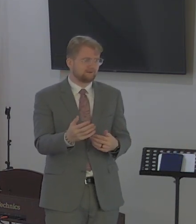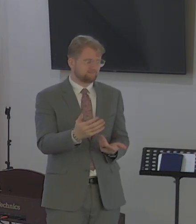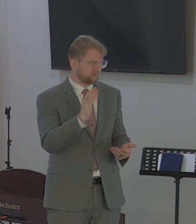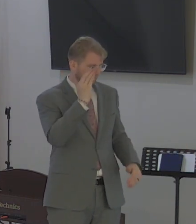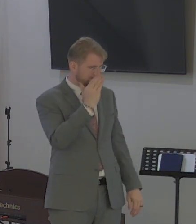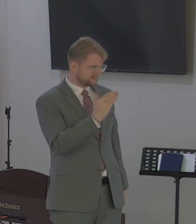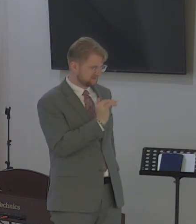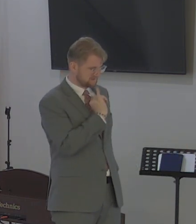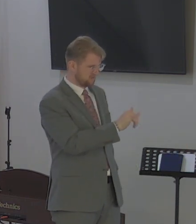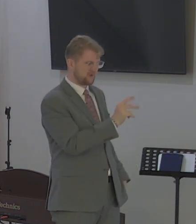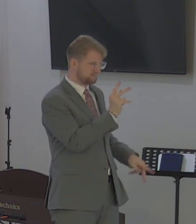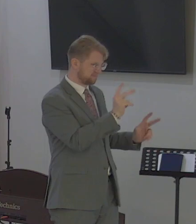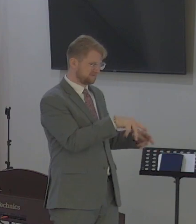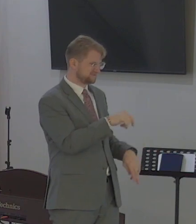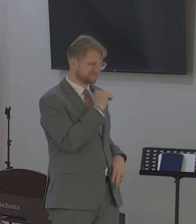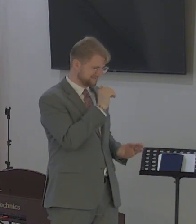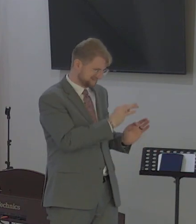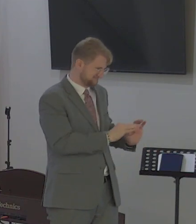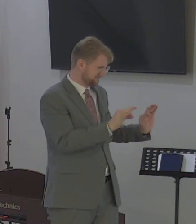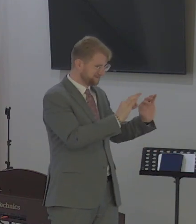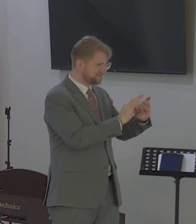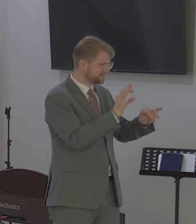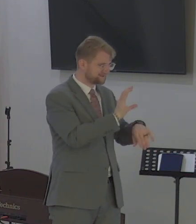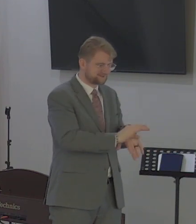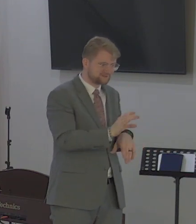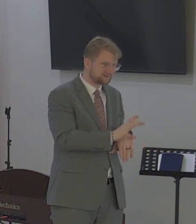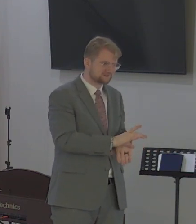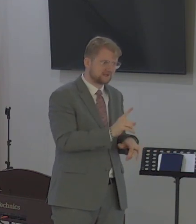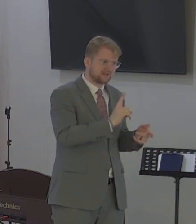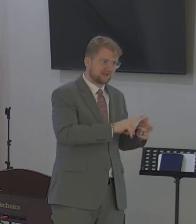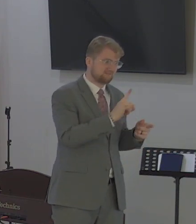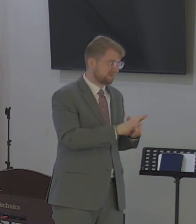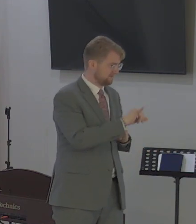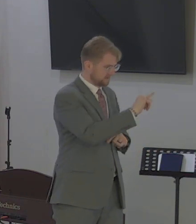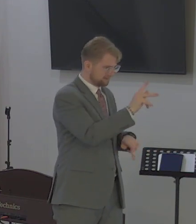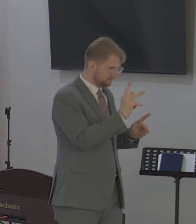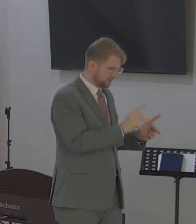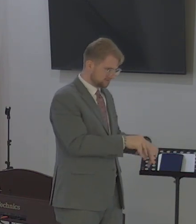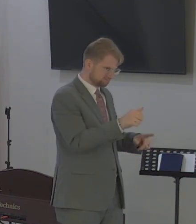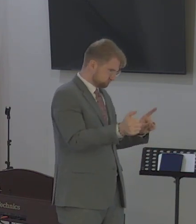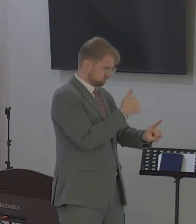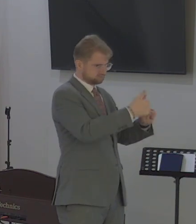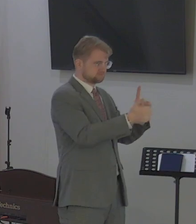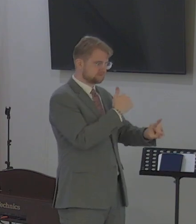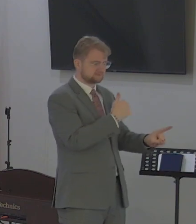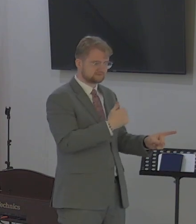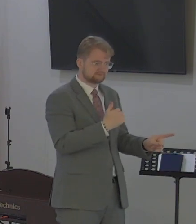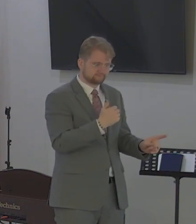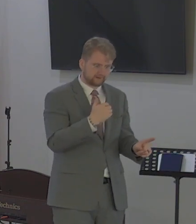pinky toe is busted up? You might think it's nothing, but the Bible says it's something.